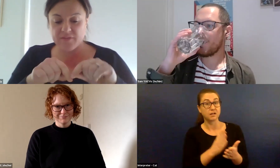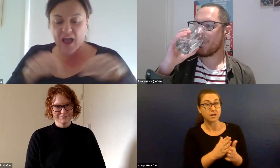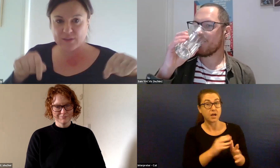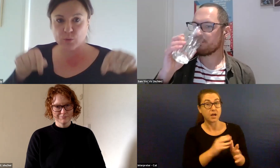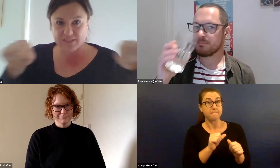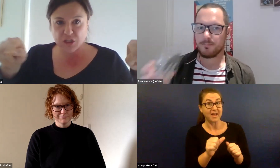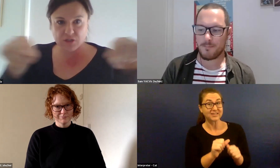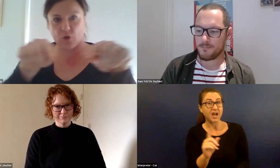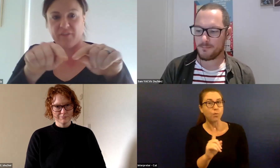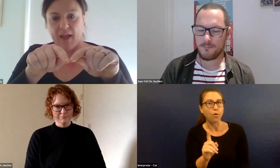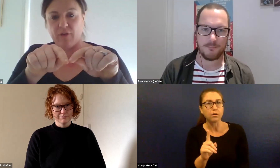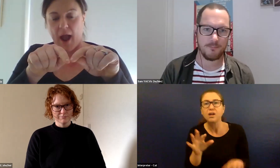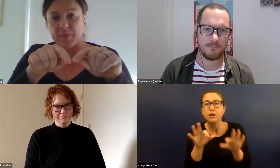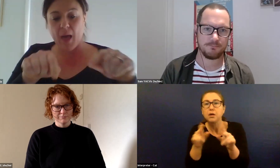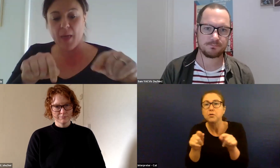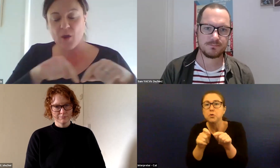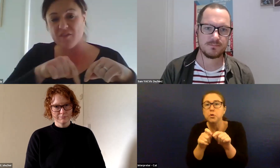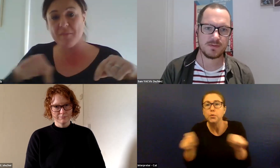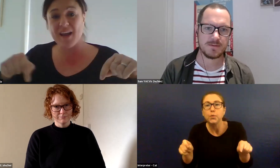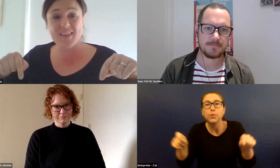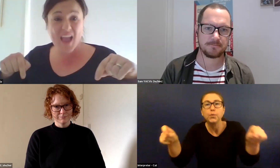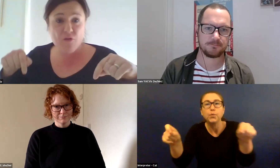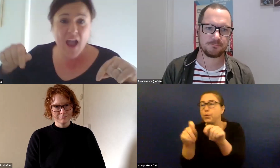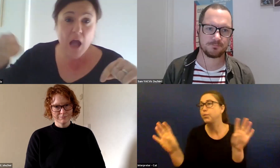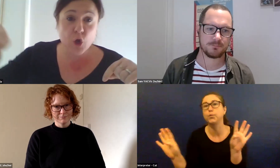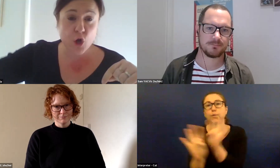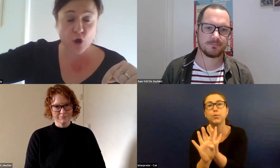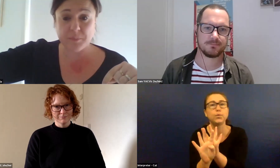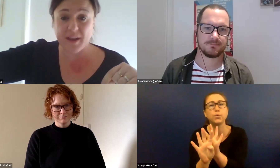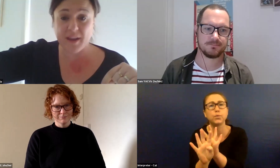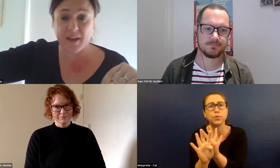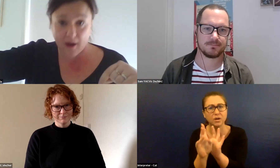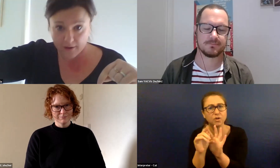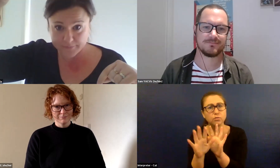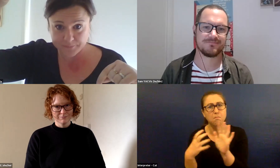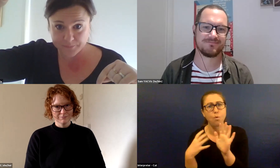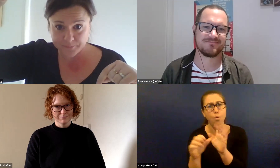instead of that little sectioned off area, they could have made the area a lot bigger.